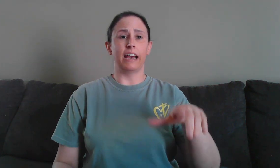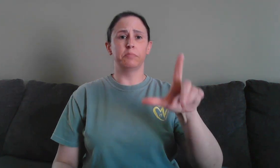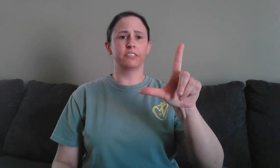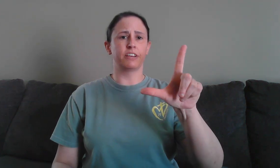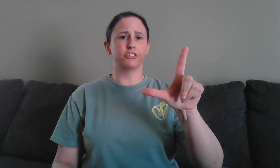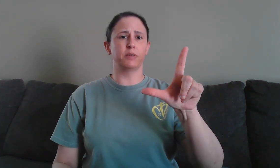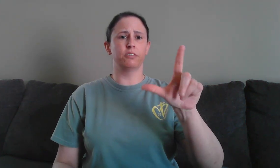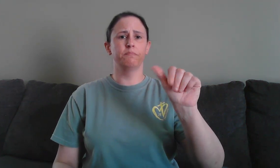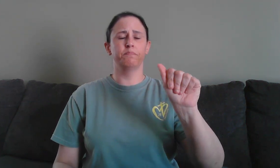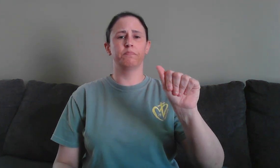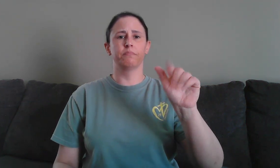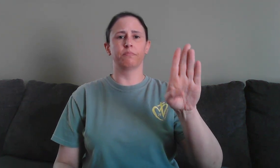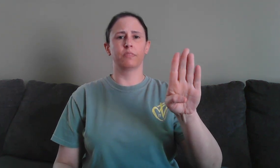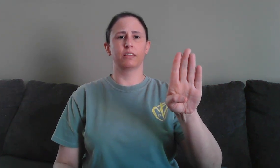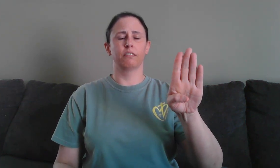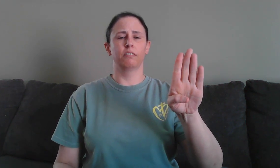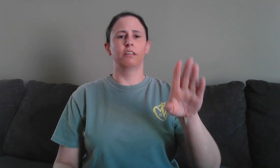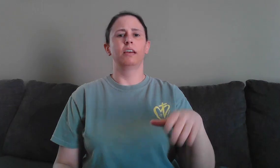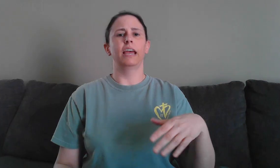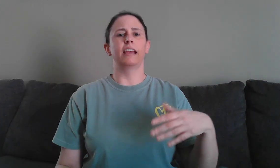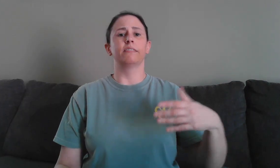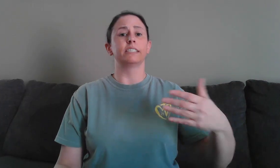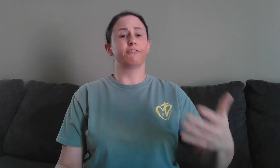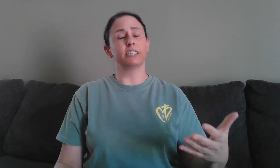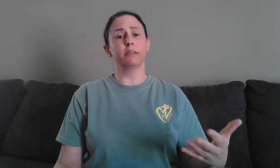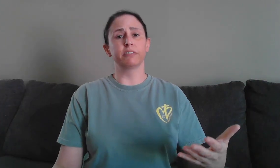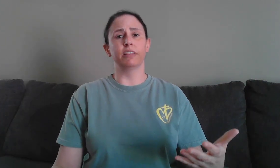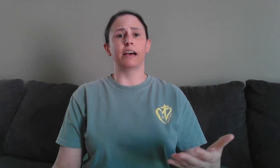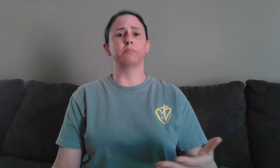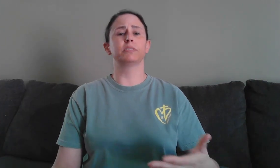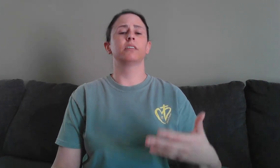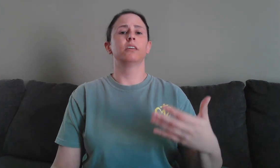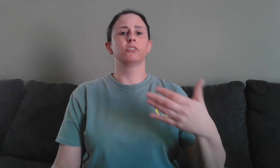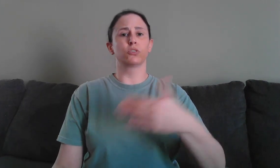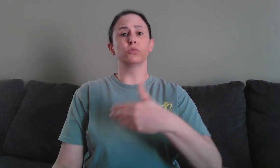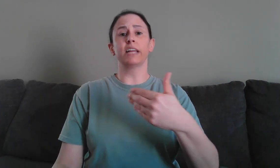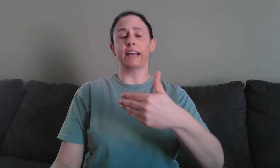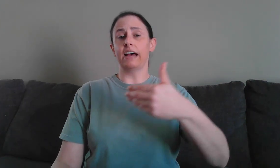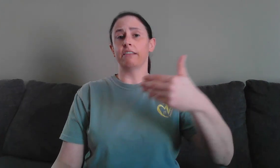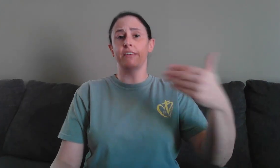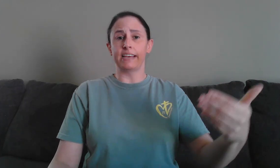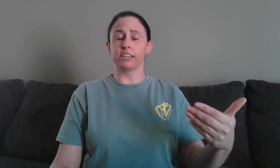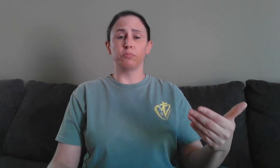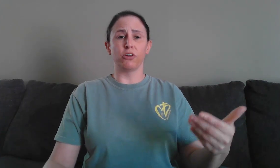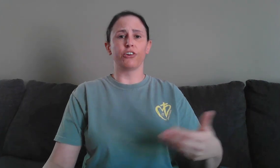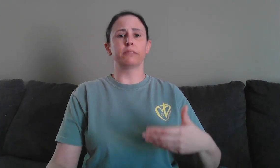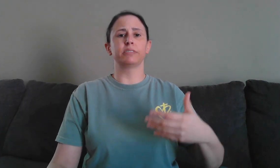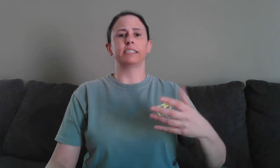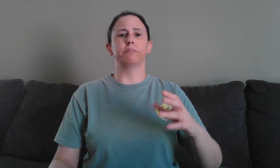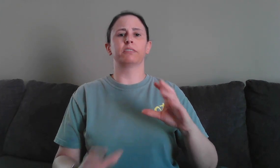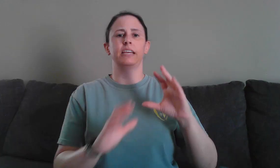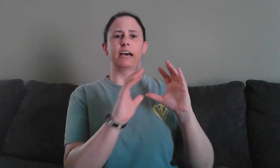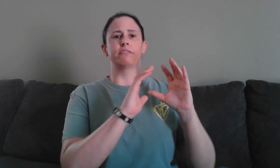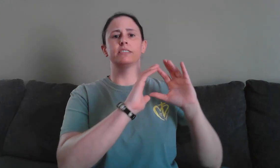Lab is fingerspelled, and the different types of labs. Schools that have ASL programs, they typically have a